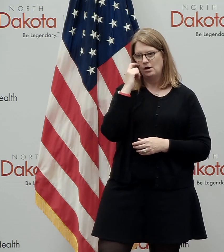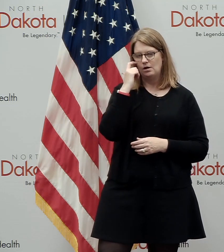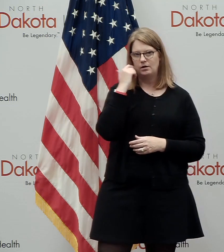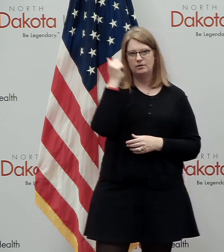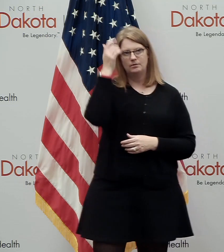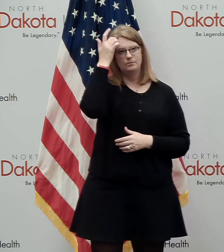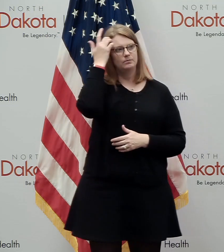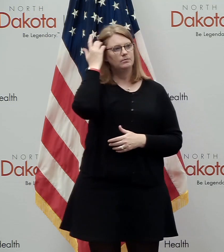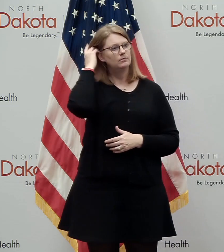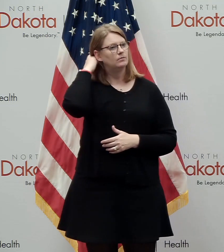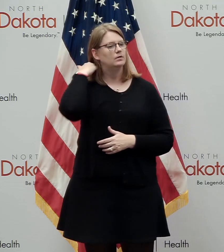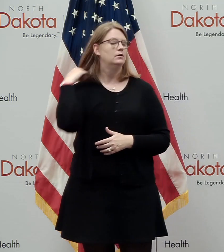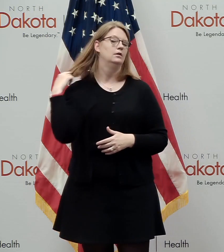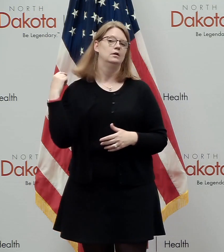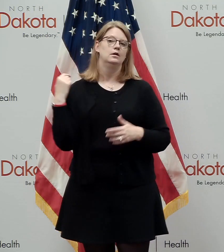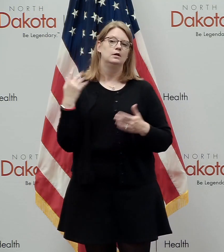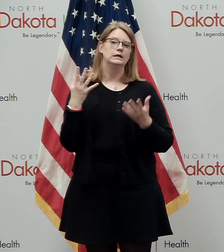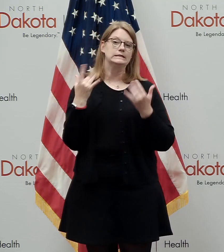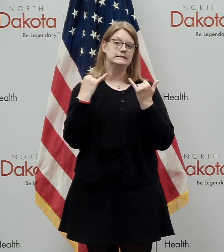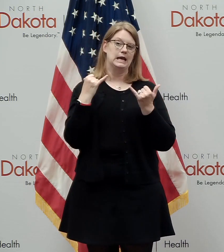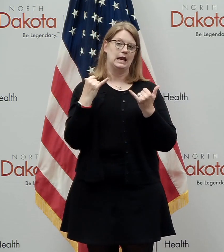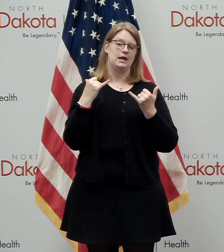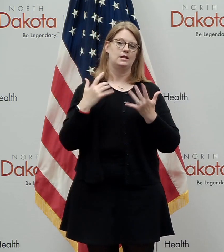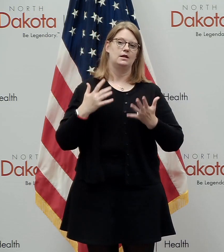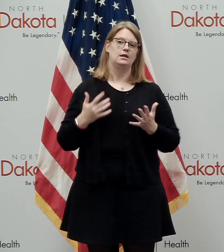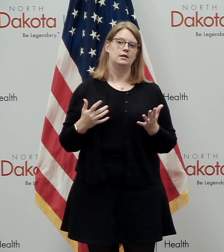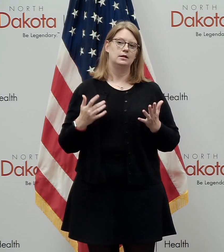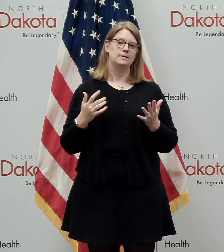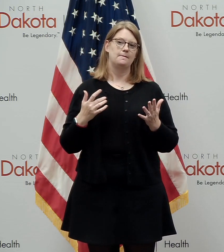today at the